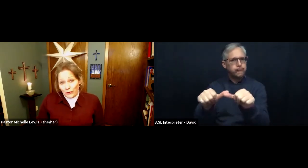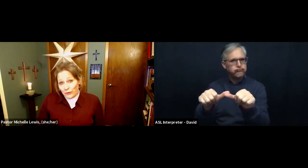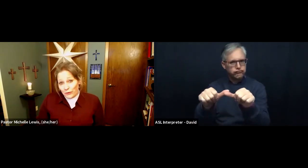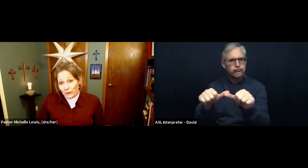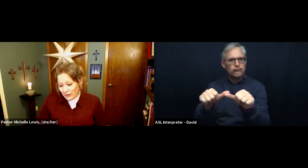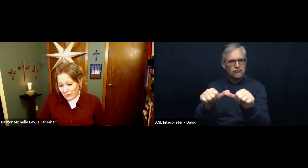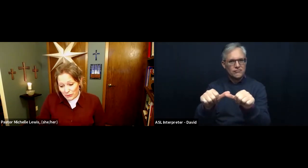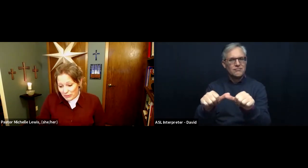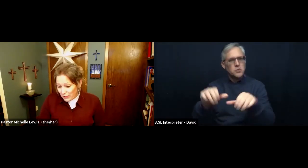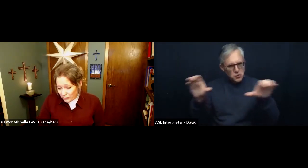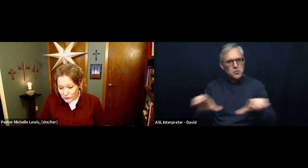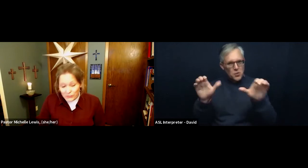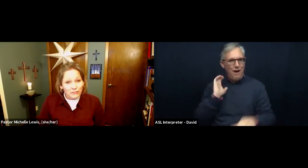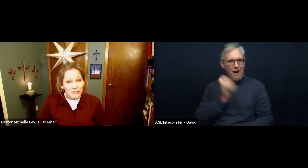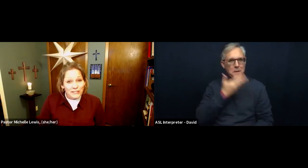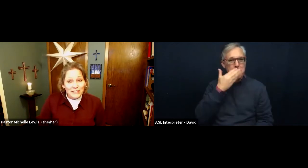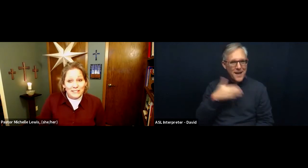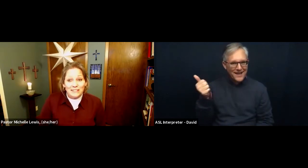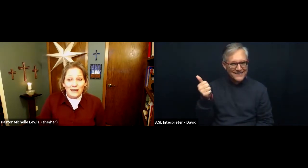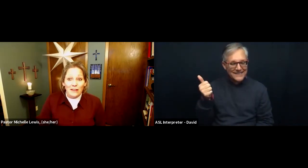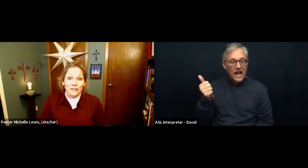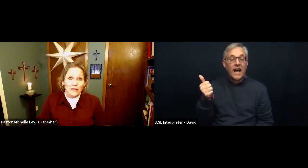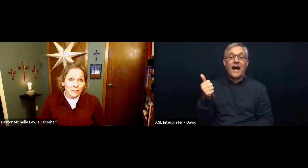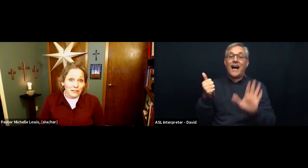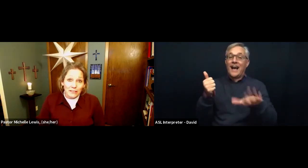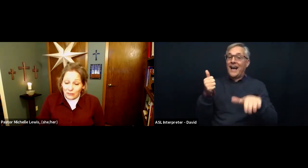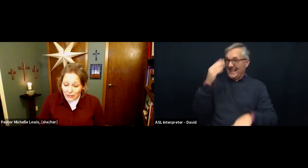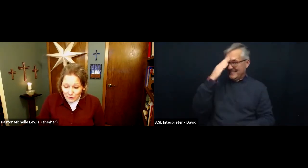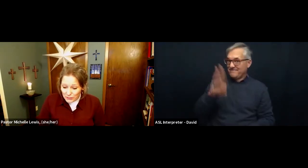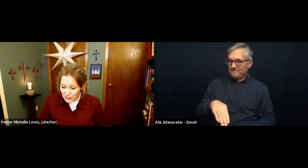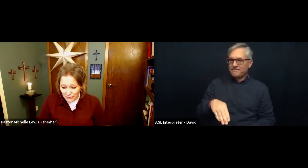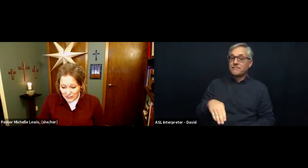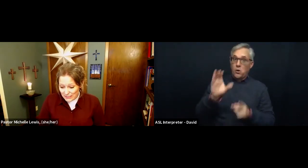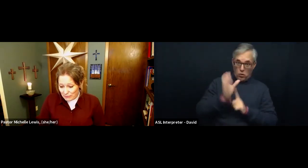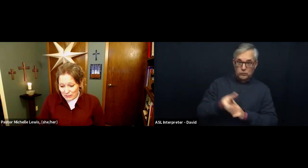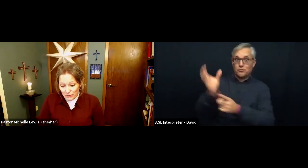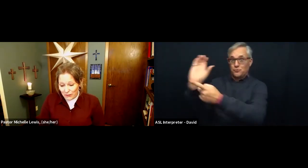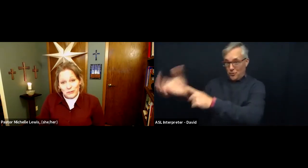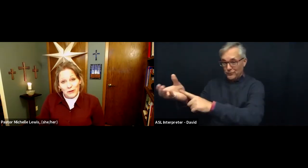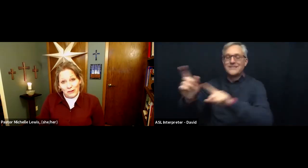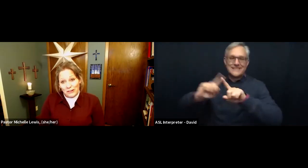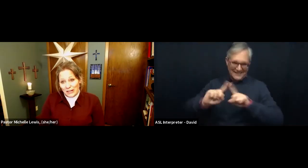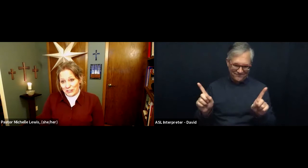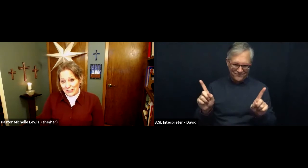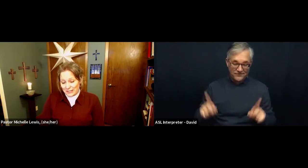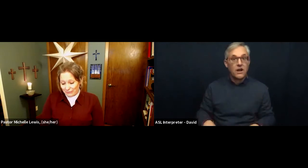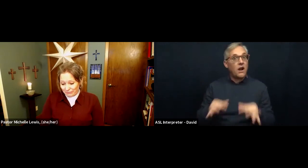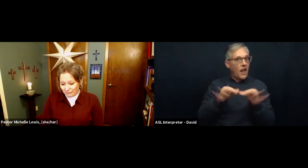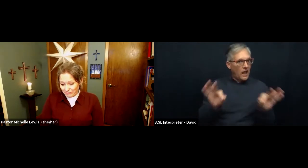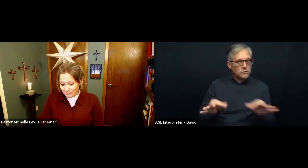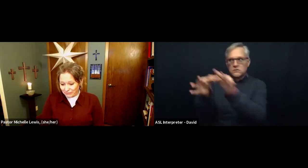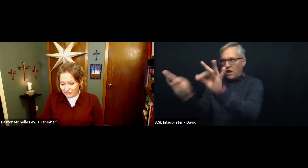even though there will be culture differences, and there definitely are language differences between our two congregations.